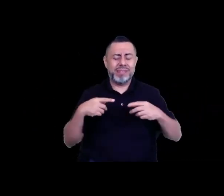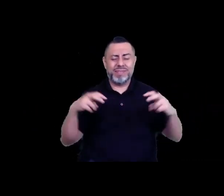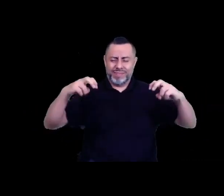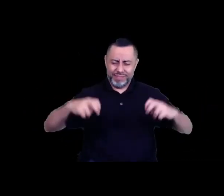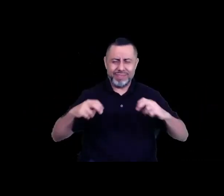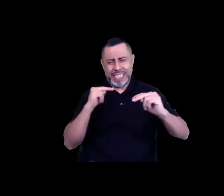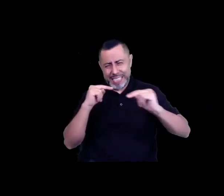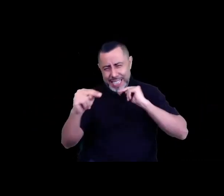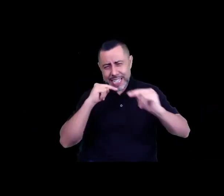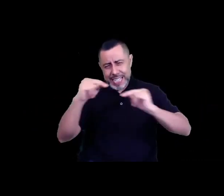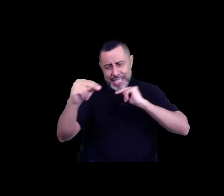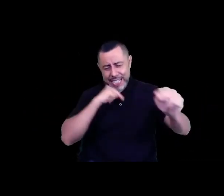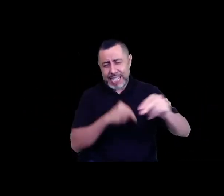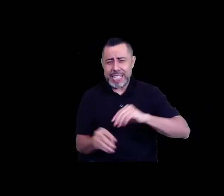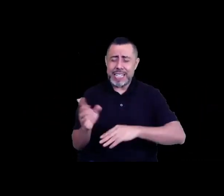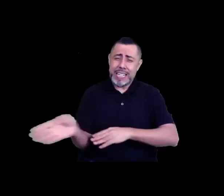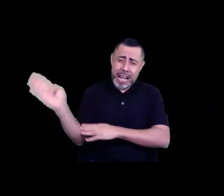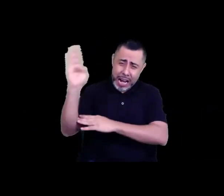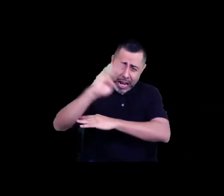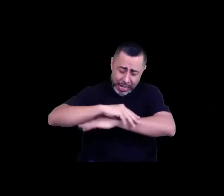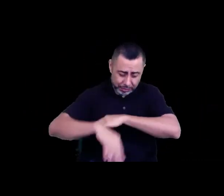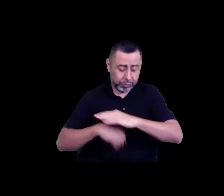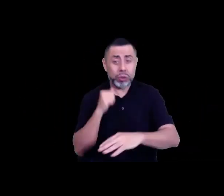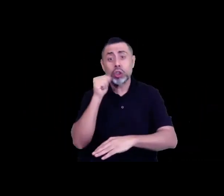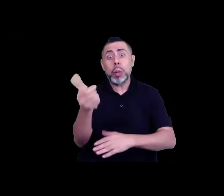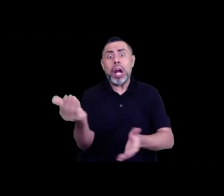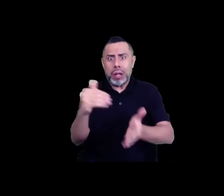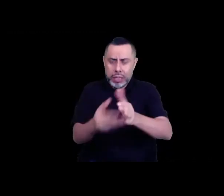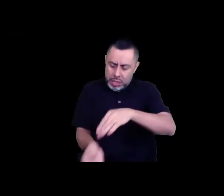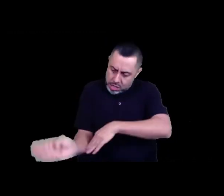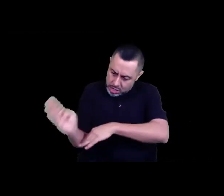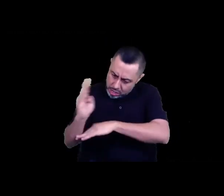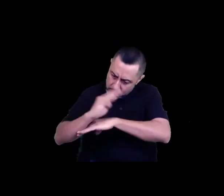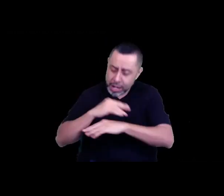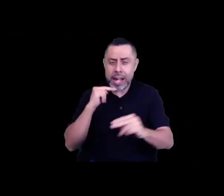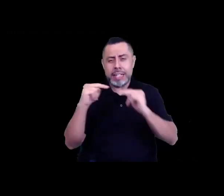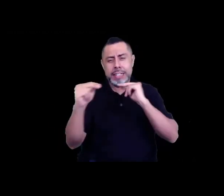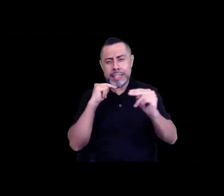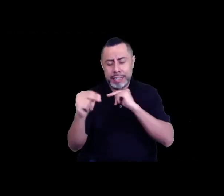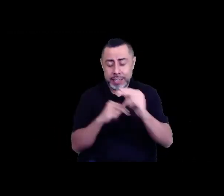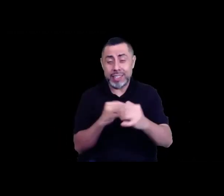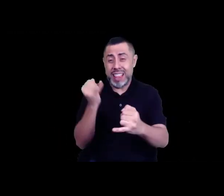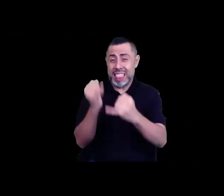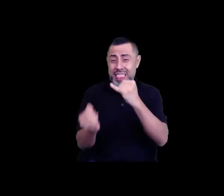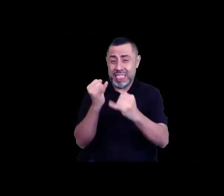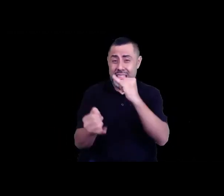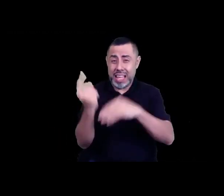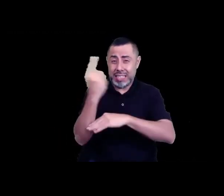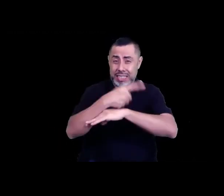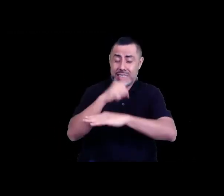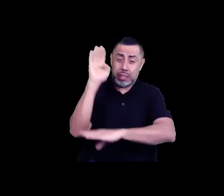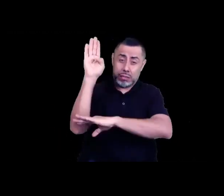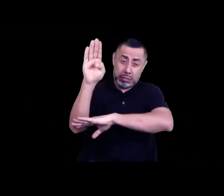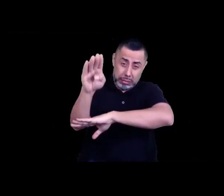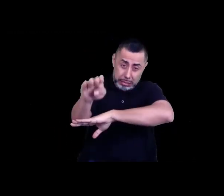next day. And it was getting late in the evening. On the last day we had before we had to make a